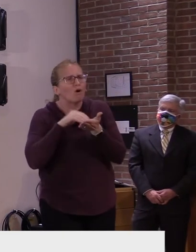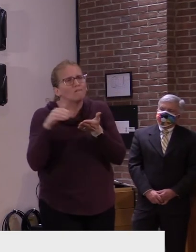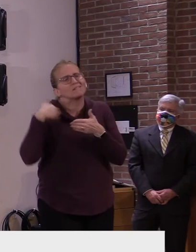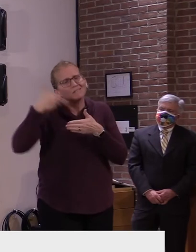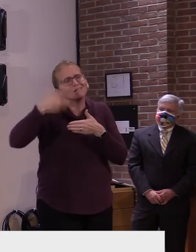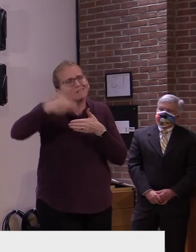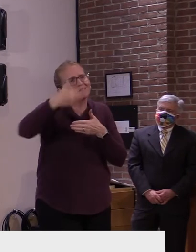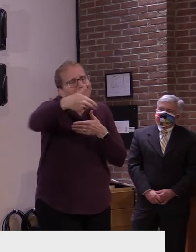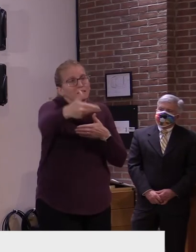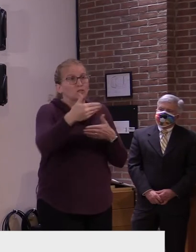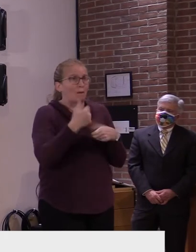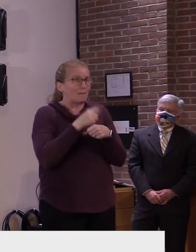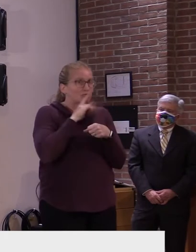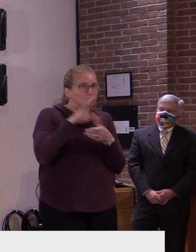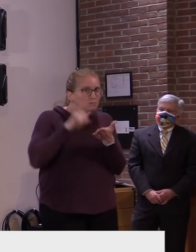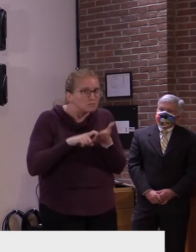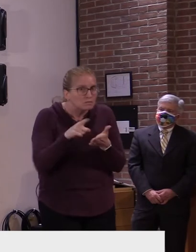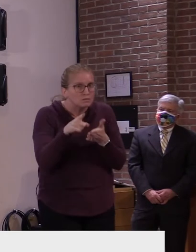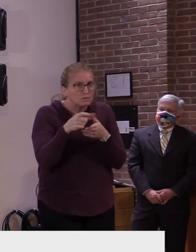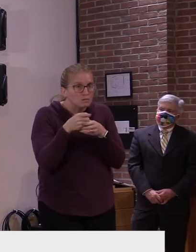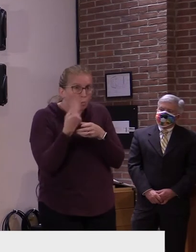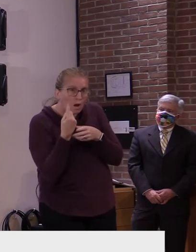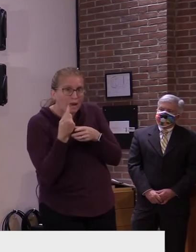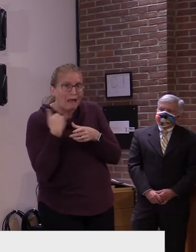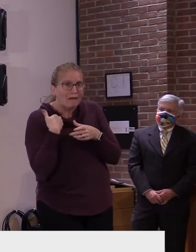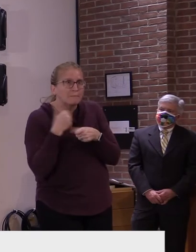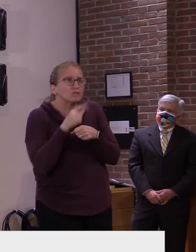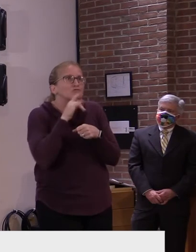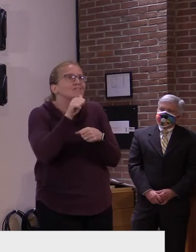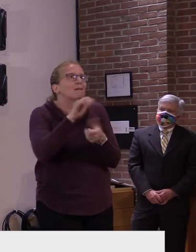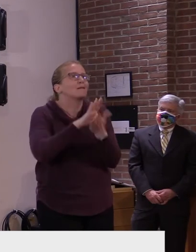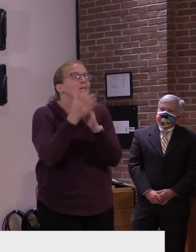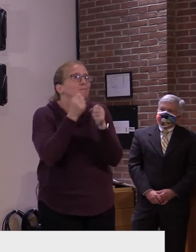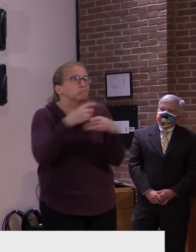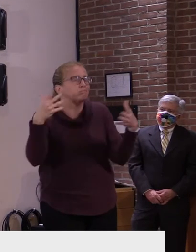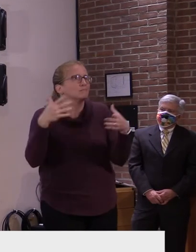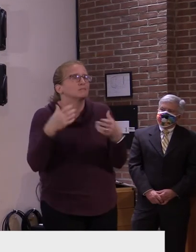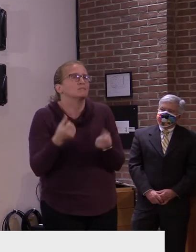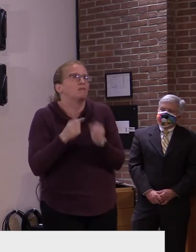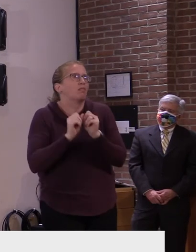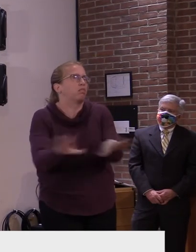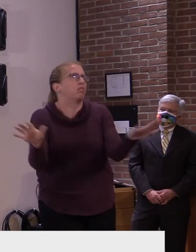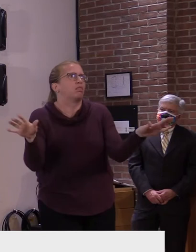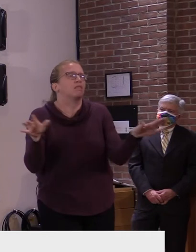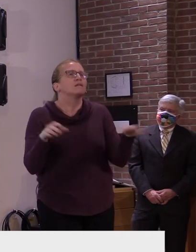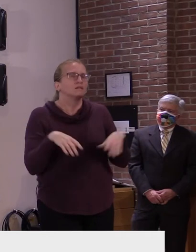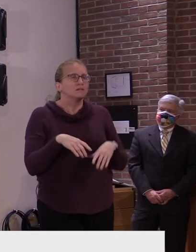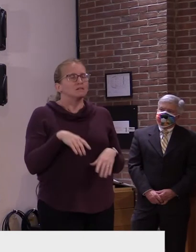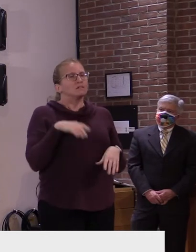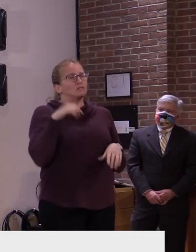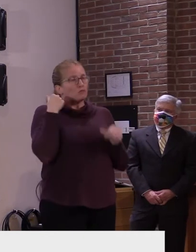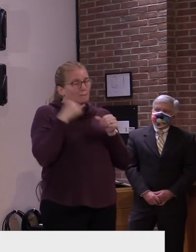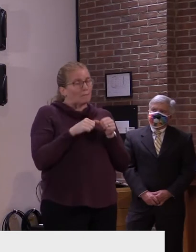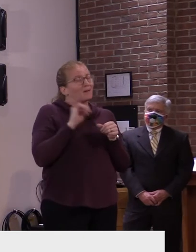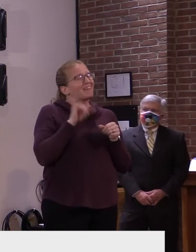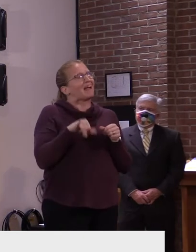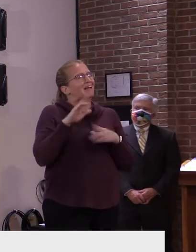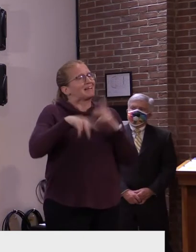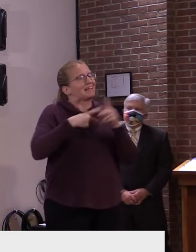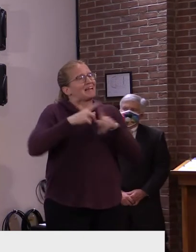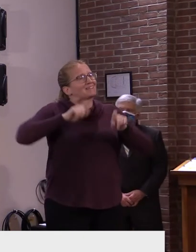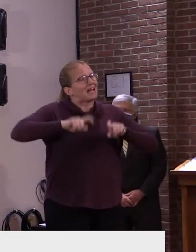of clusters and outbreaks we are seeing remember surveillance testing is done in a population